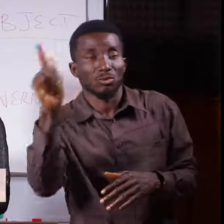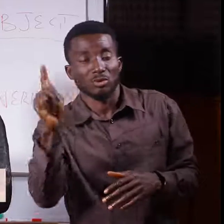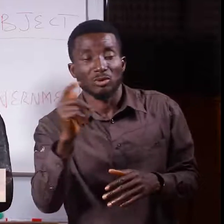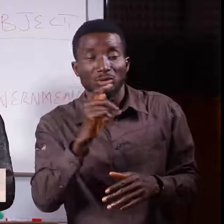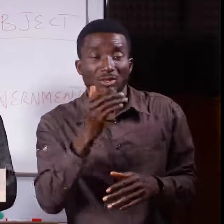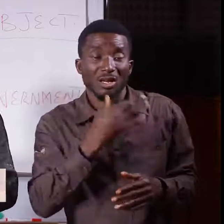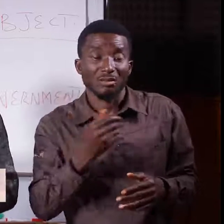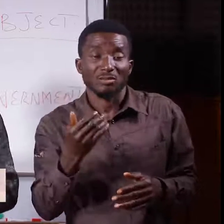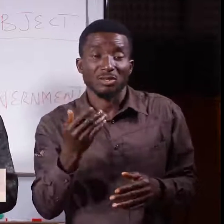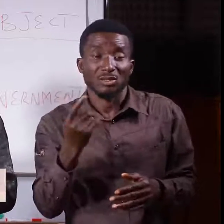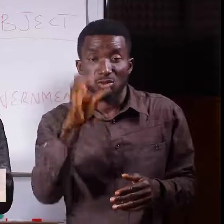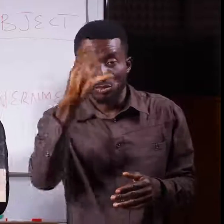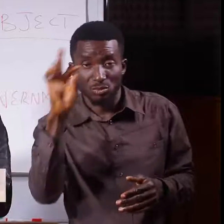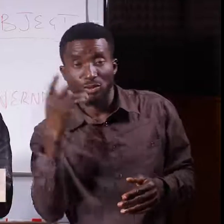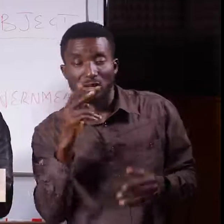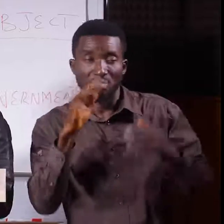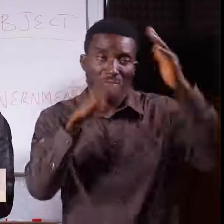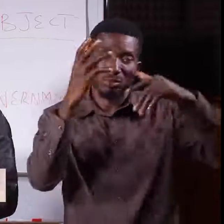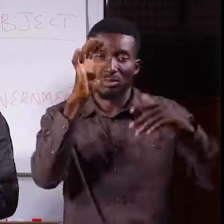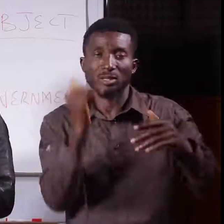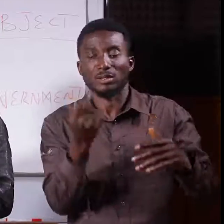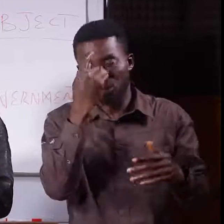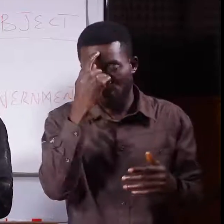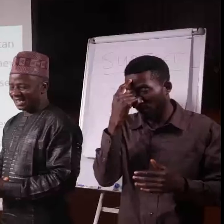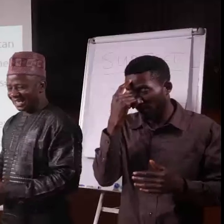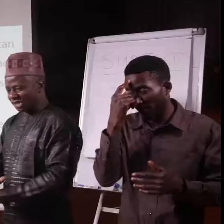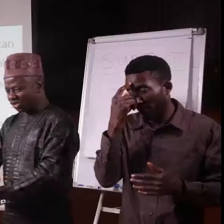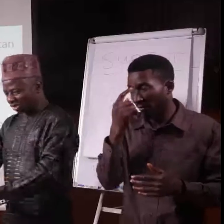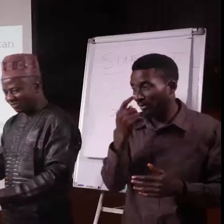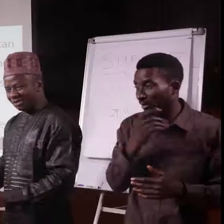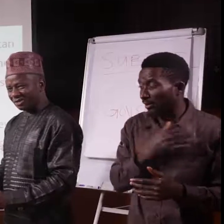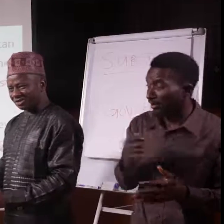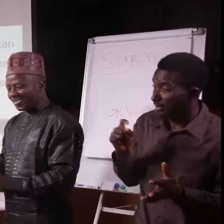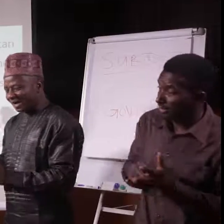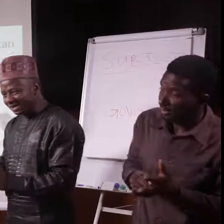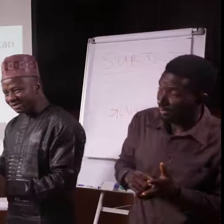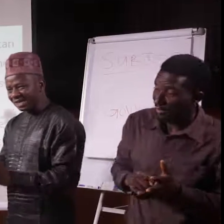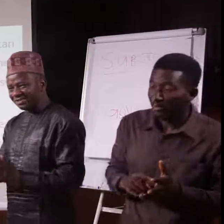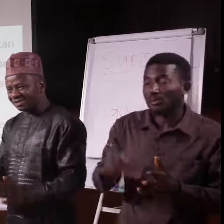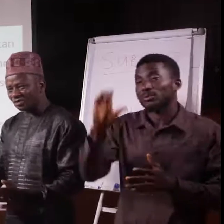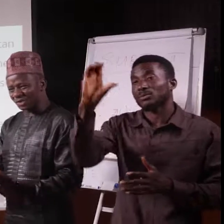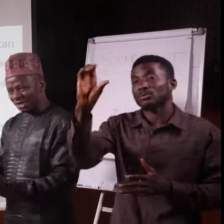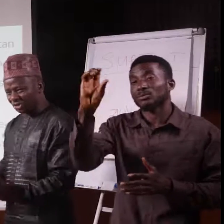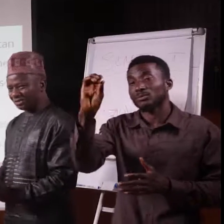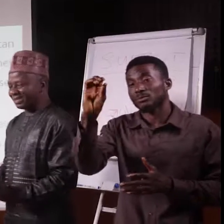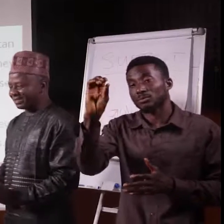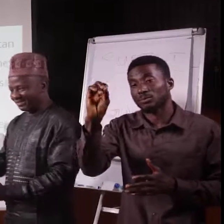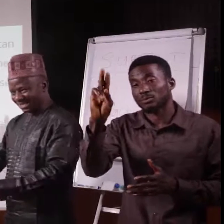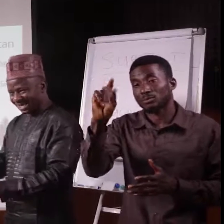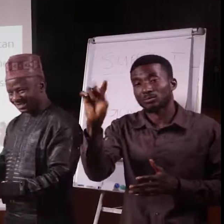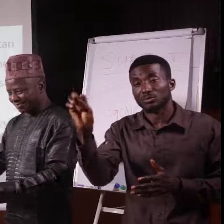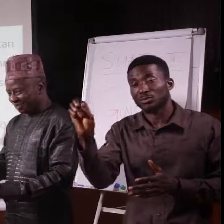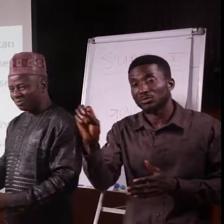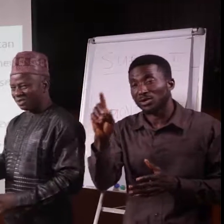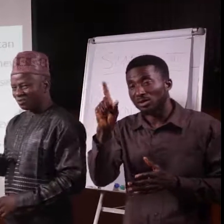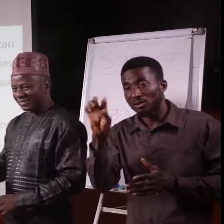government. In every local government we have customary court. And this customary court handle and deals with issue that